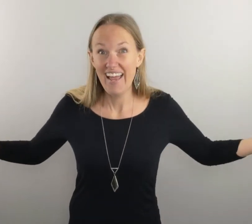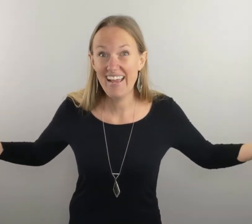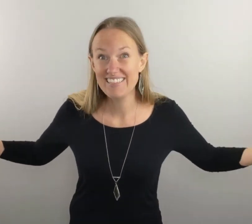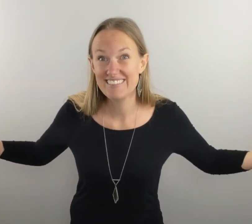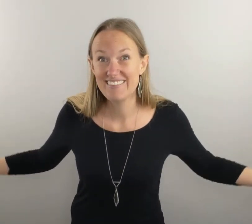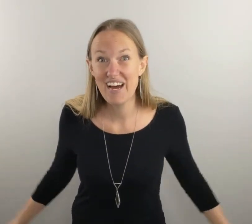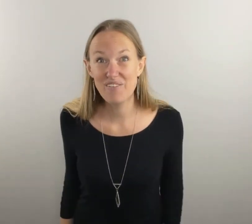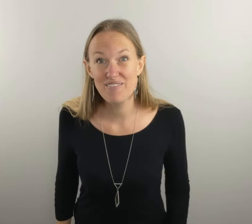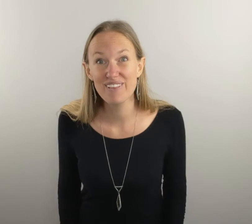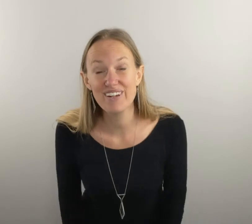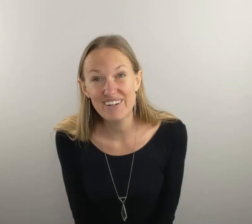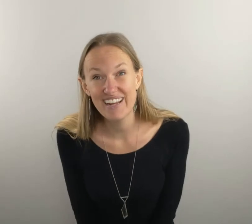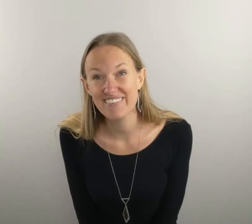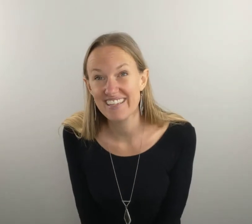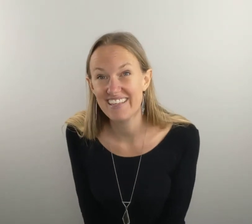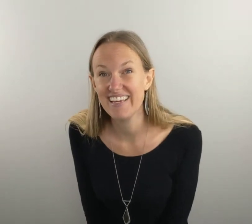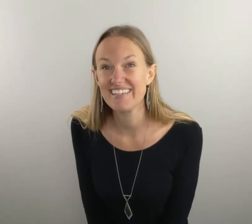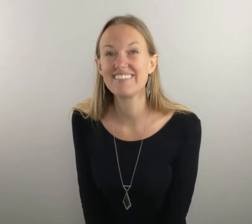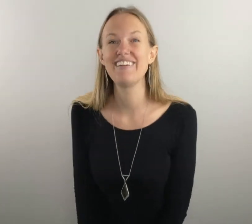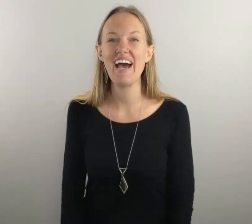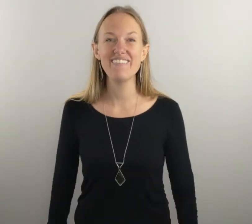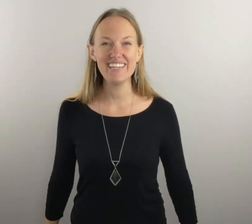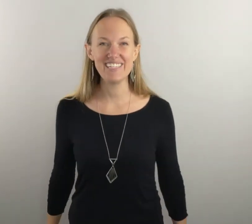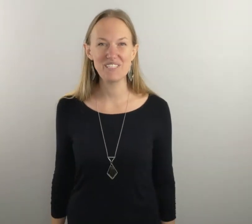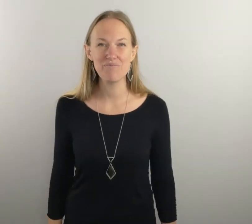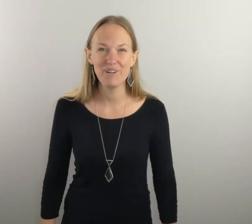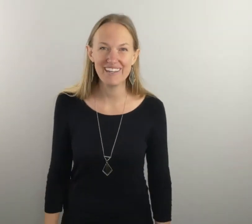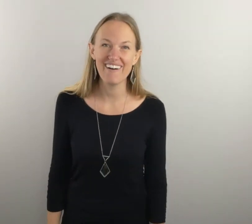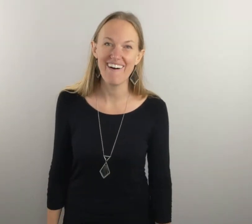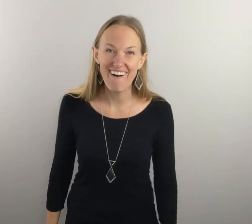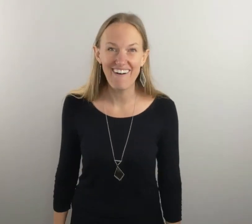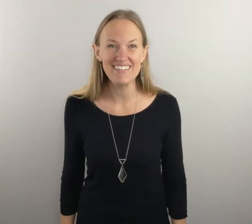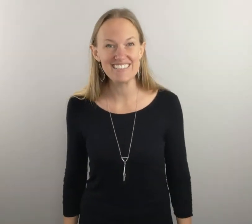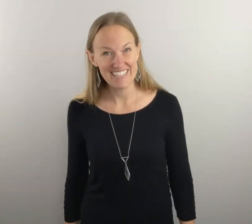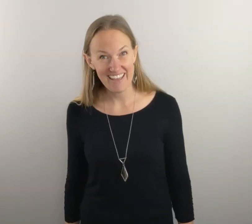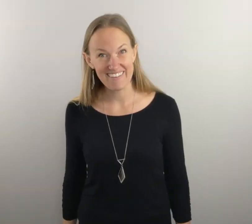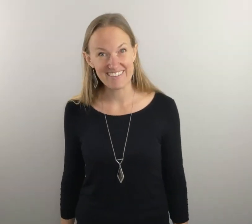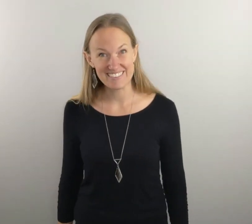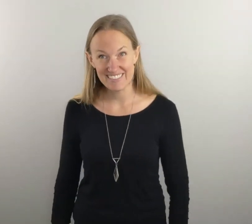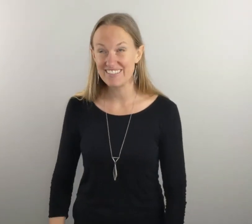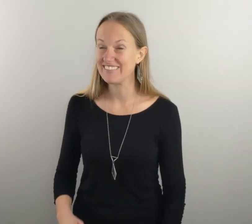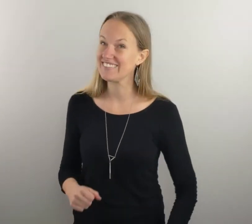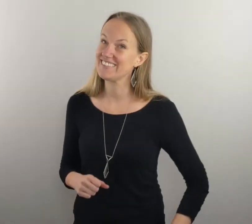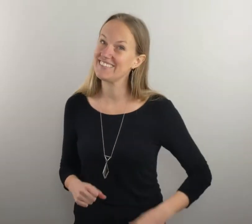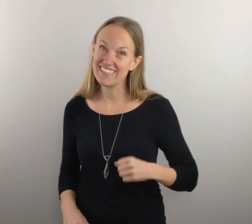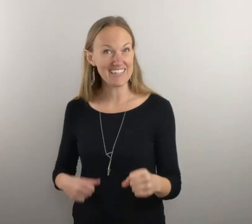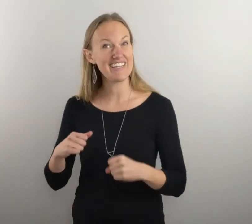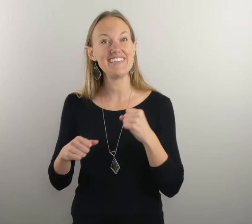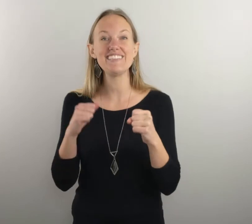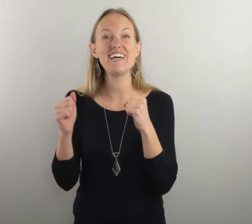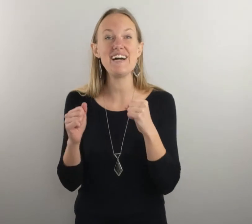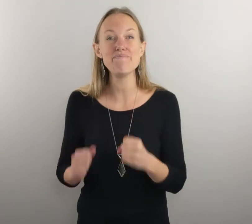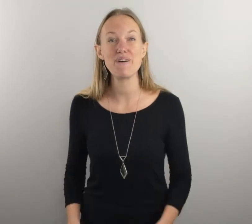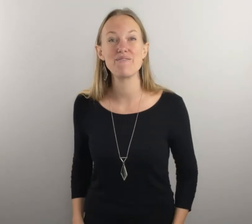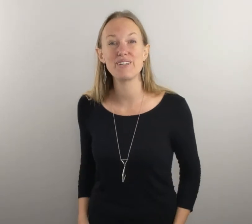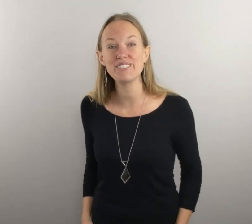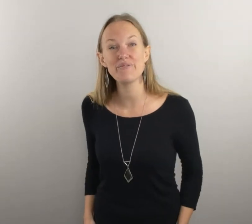Okay, so now we've learned everything, so now we need to put it all together. So starting at the top, verse